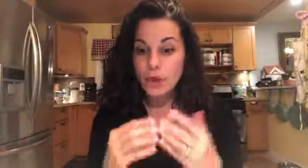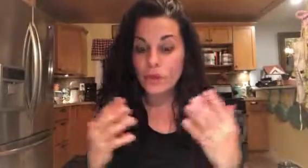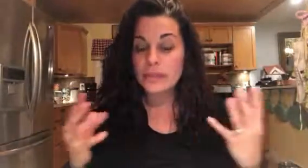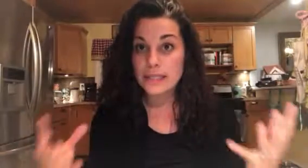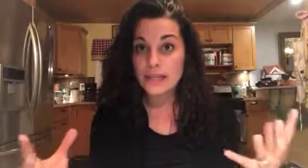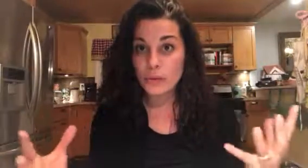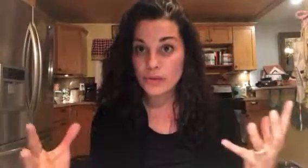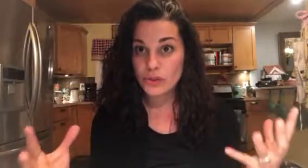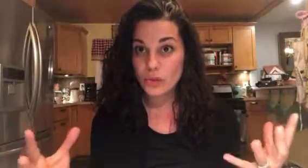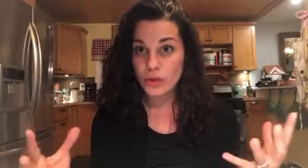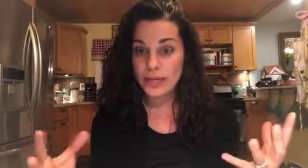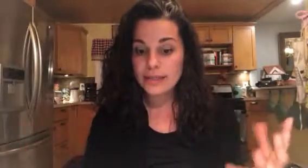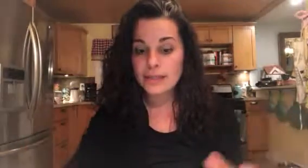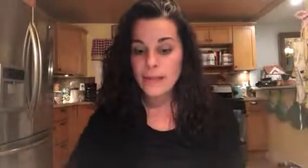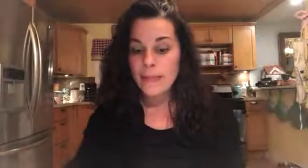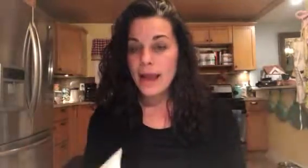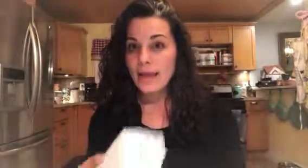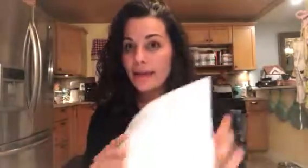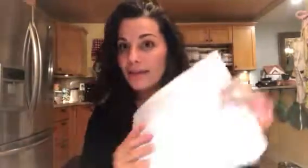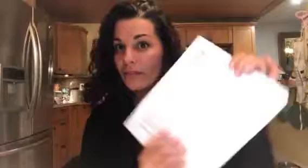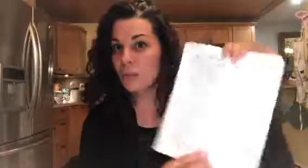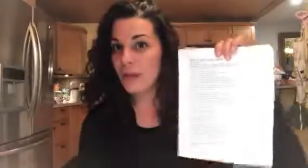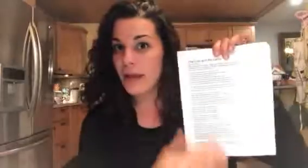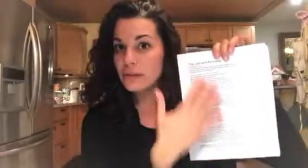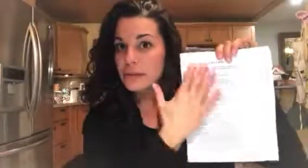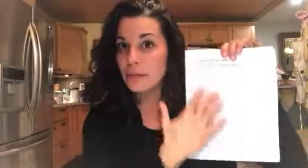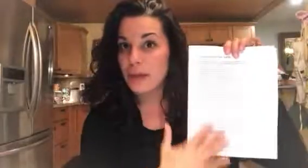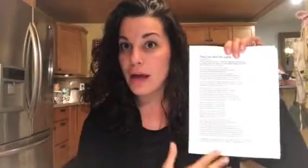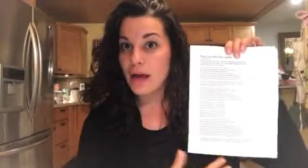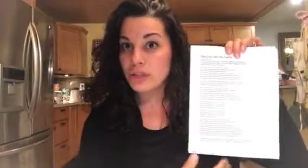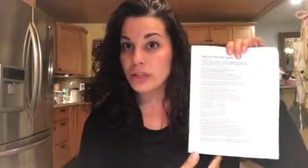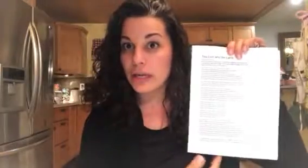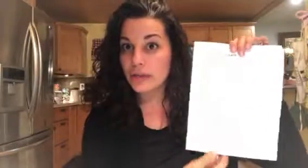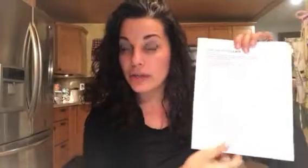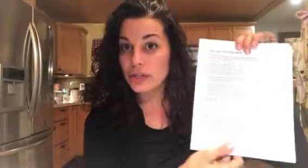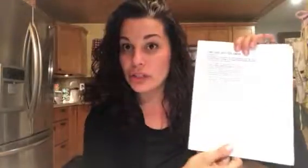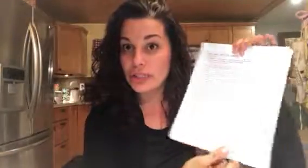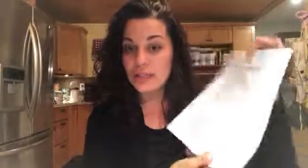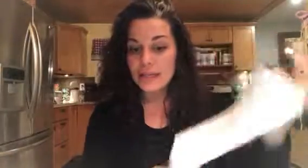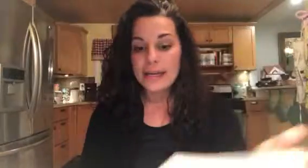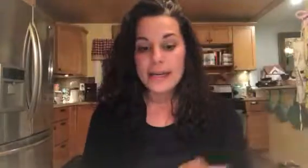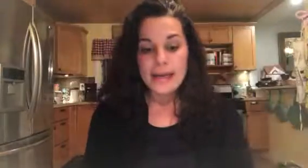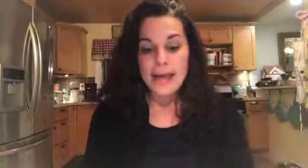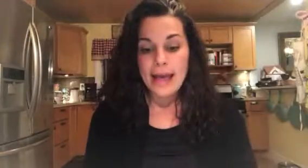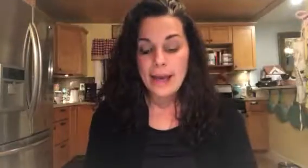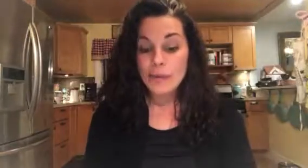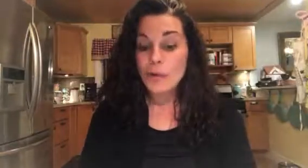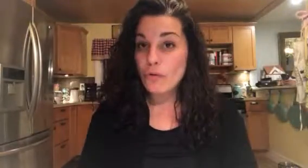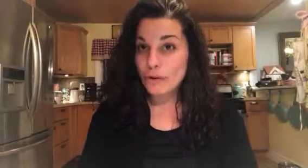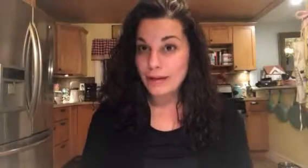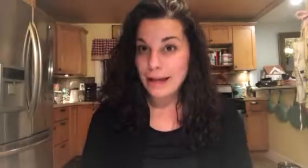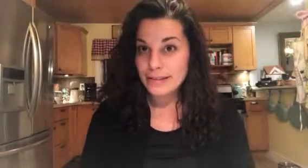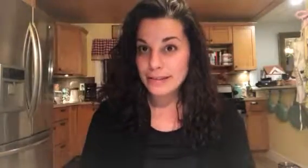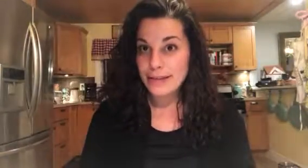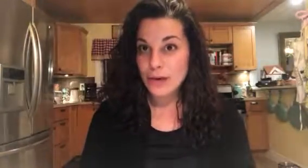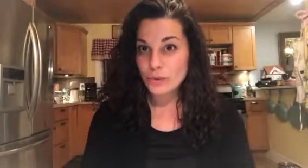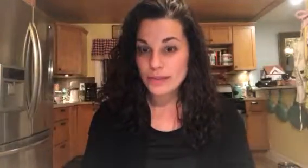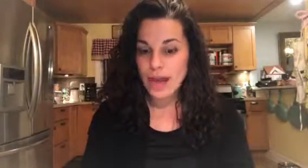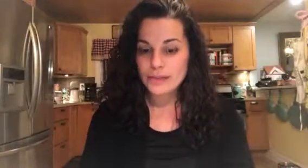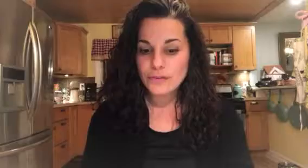whole scene of what the story is. And I gave everyone out a lyric sheet, and we went over in class the actual signs